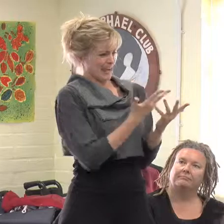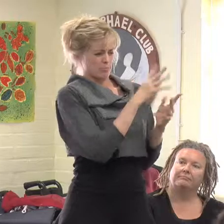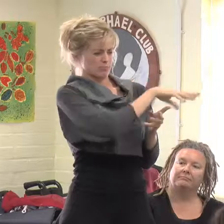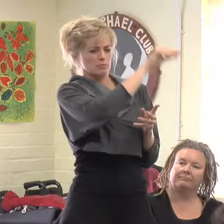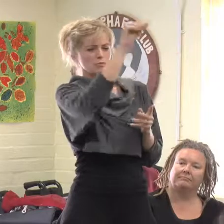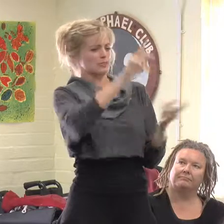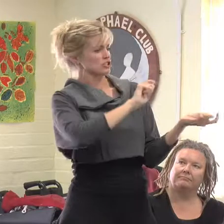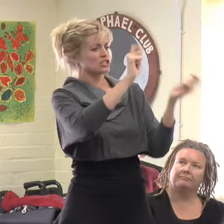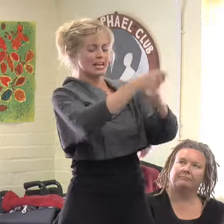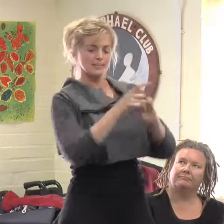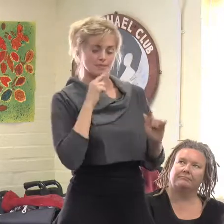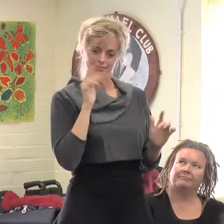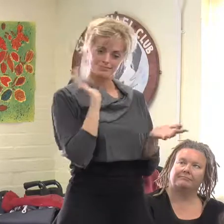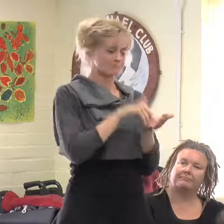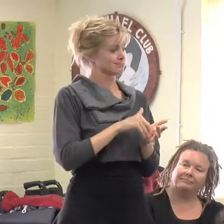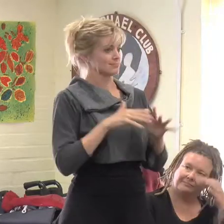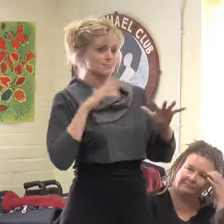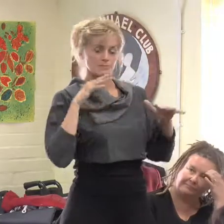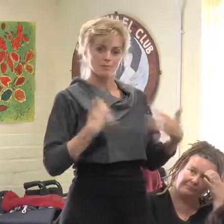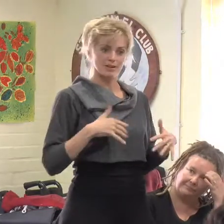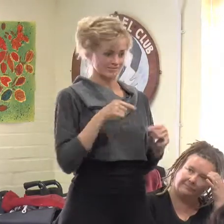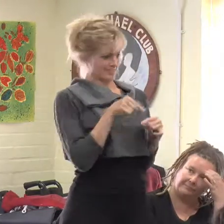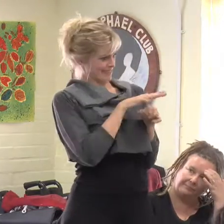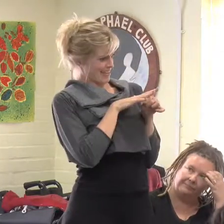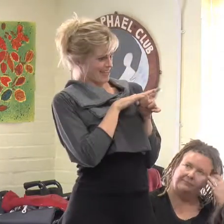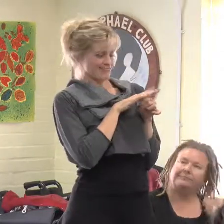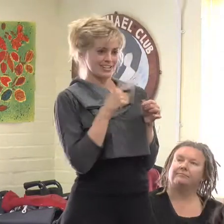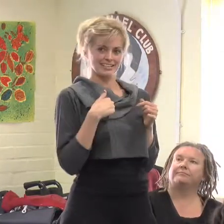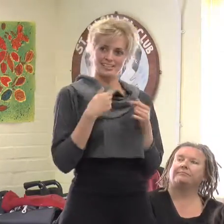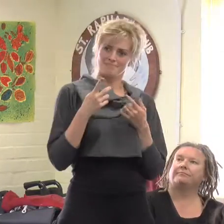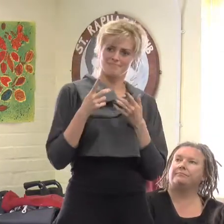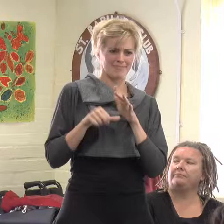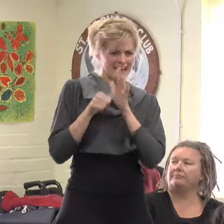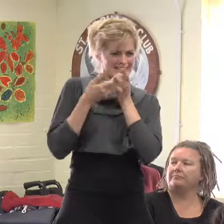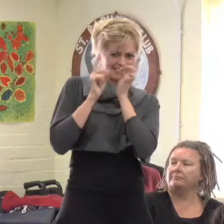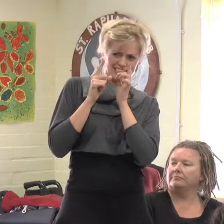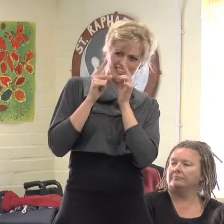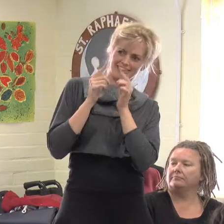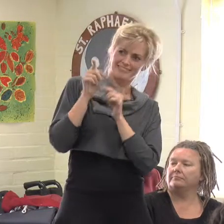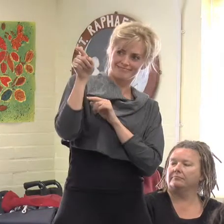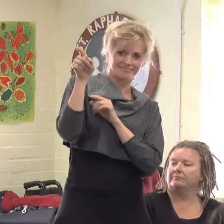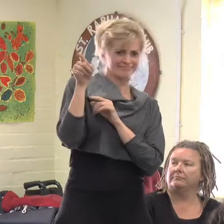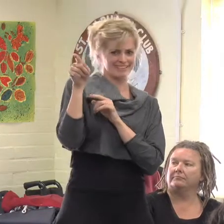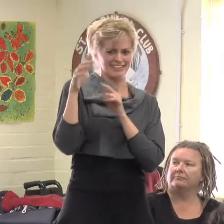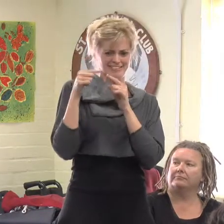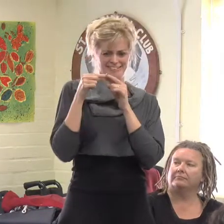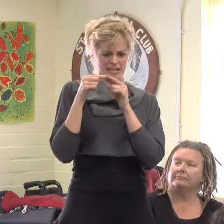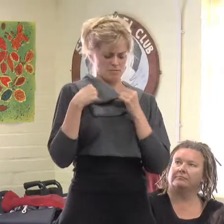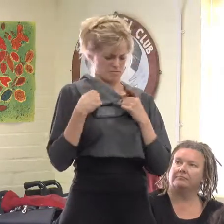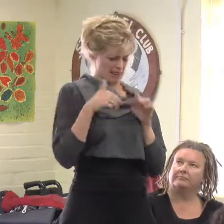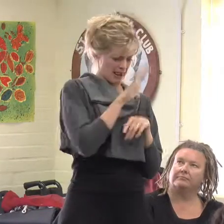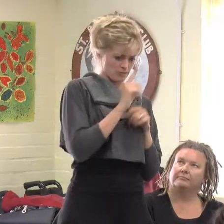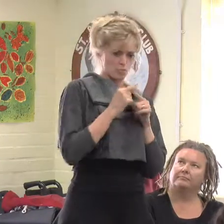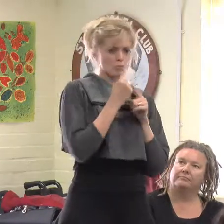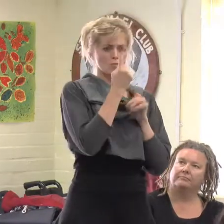Road. So it's amazing to be back in the surroundings, and my headmaster, the year after I left, acquired some office space